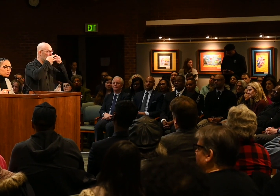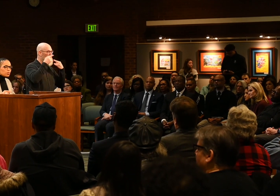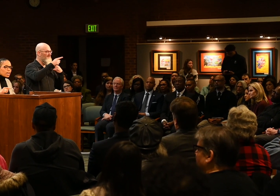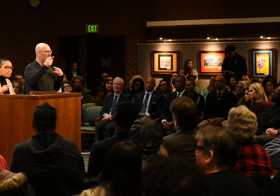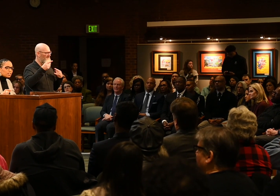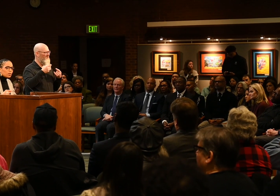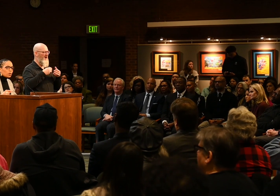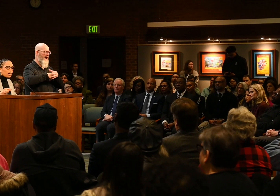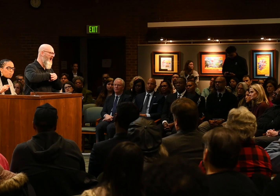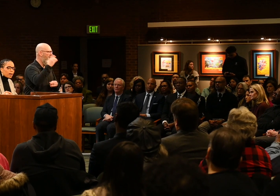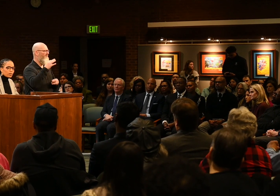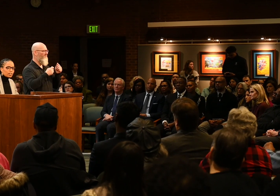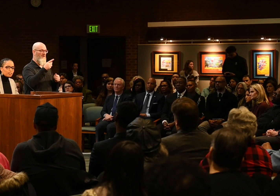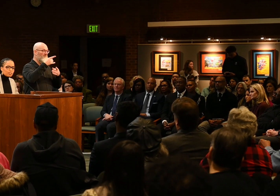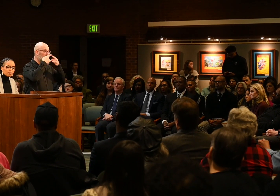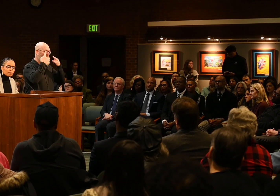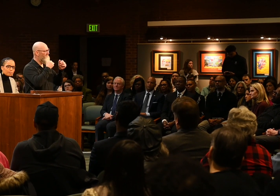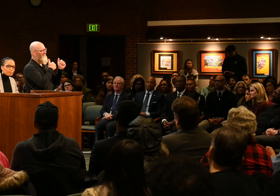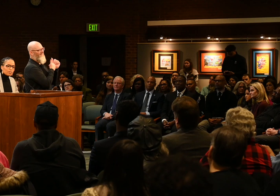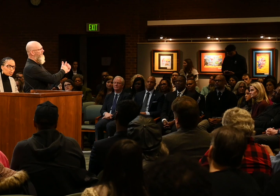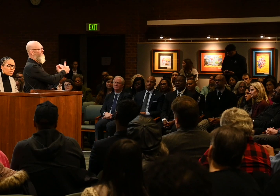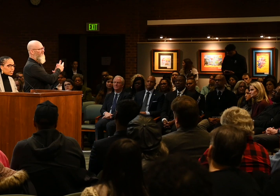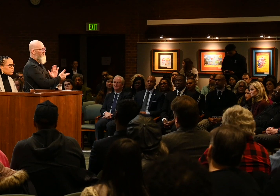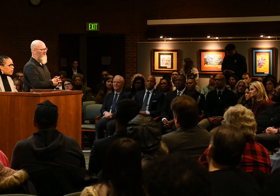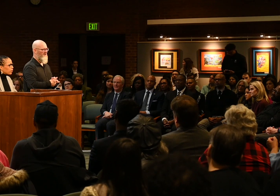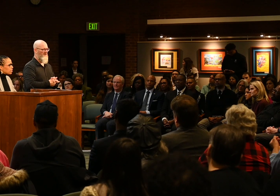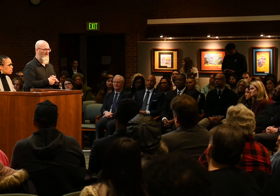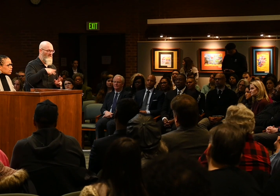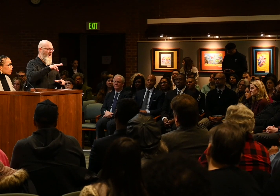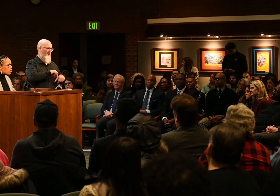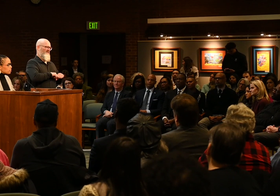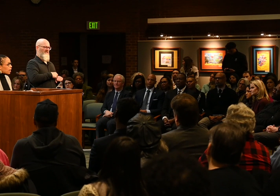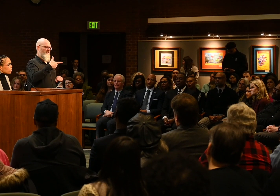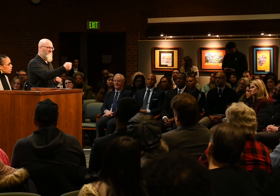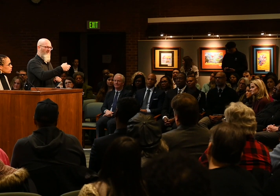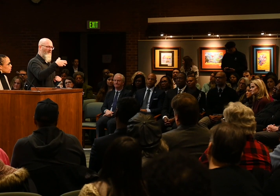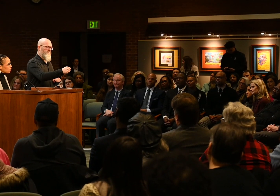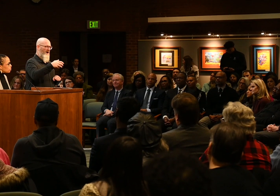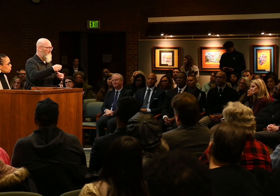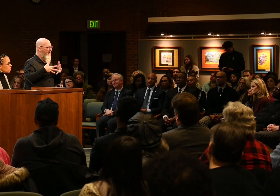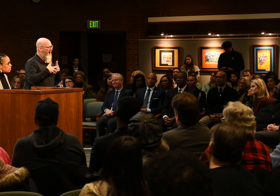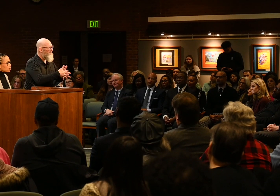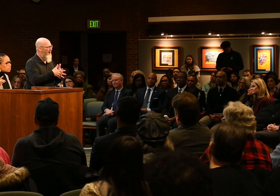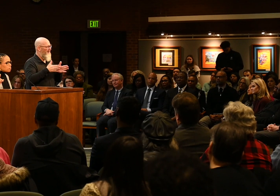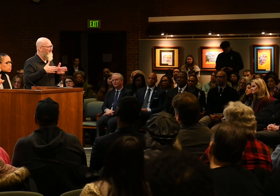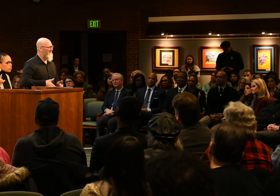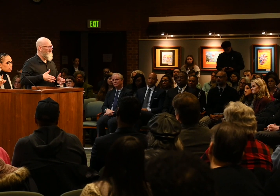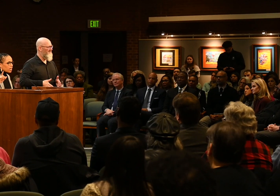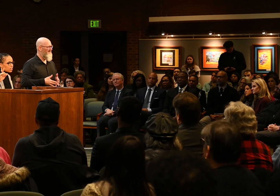them shoot and kill Americans. Shoot and kill Americans, the same ones that I would dare say to you that